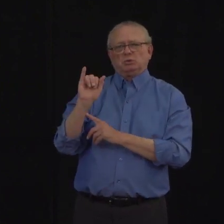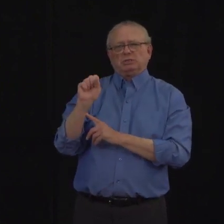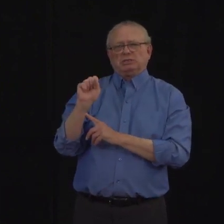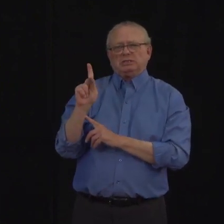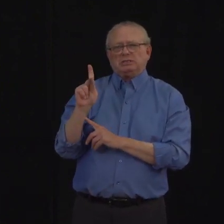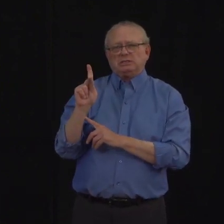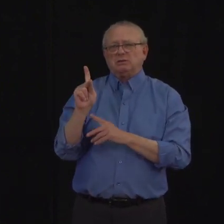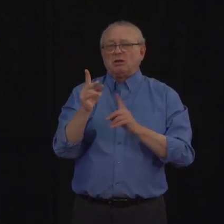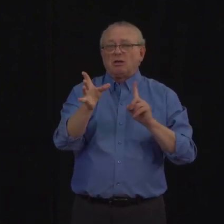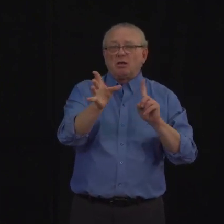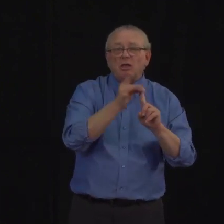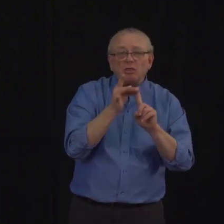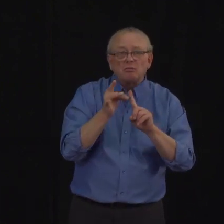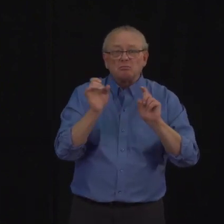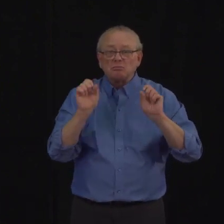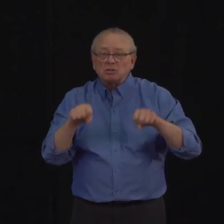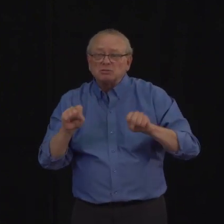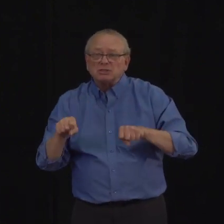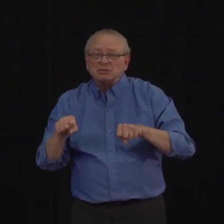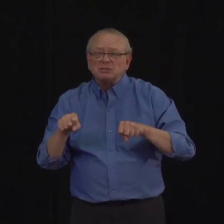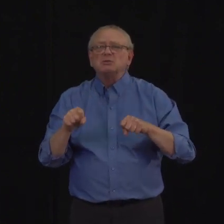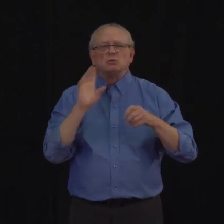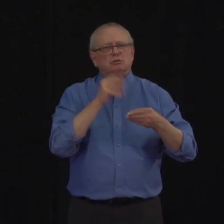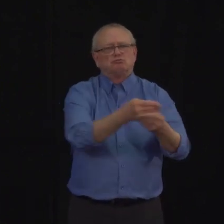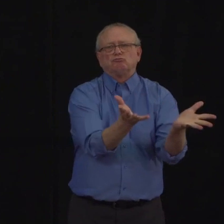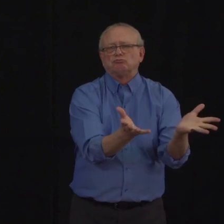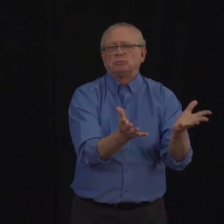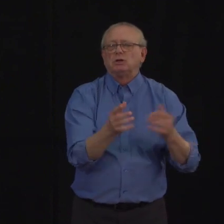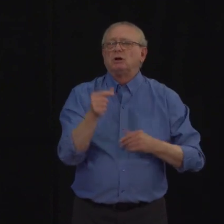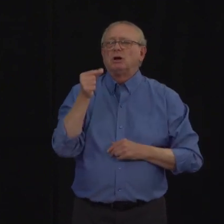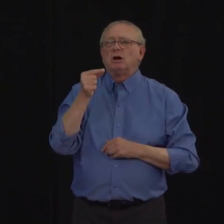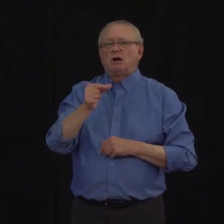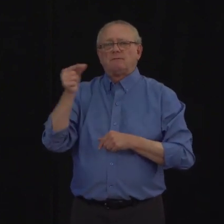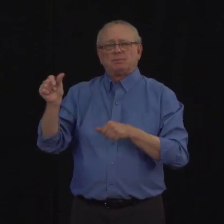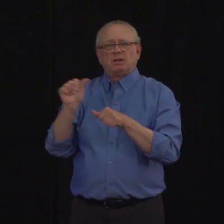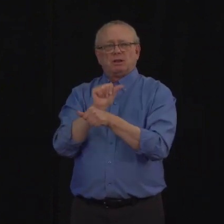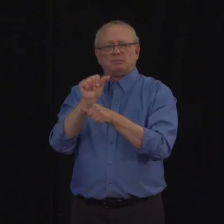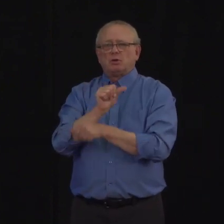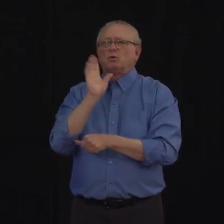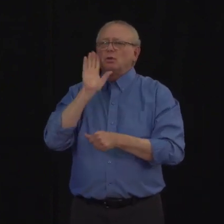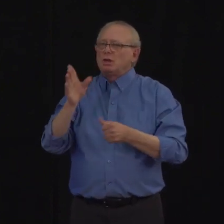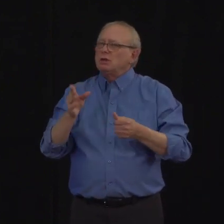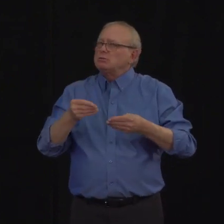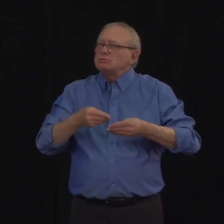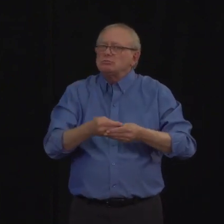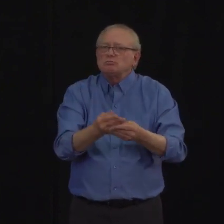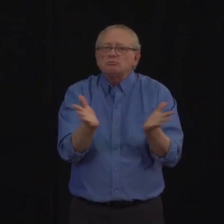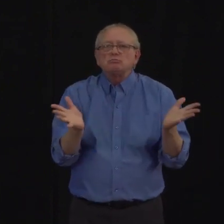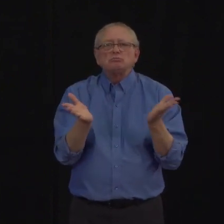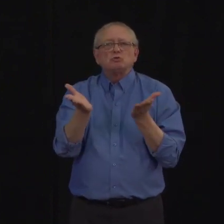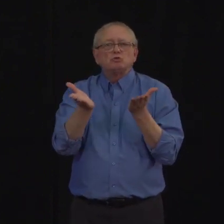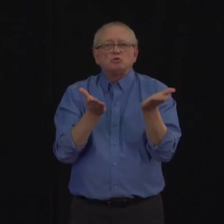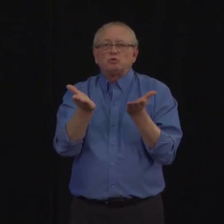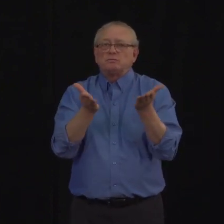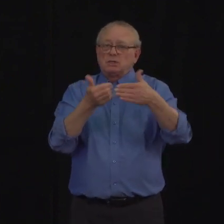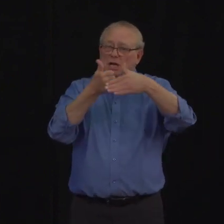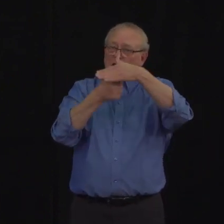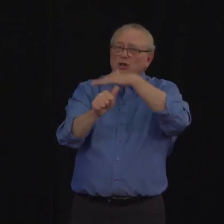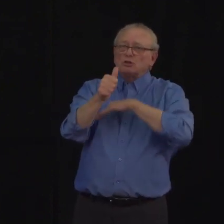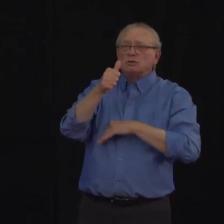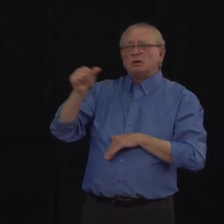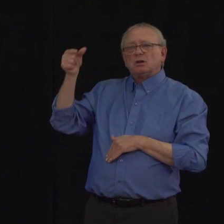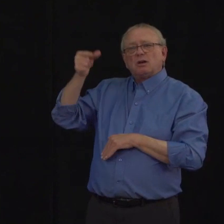continue to ensure publicly funded or contracted settings have PPE at no extra cost. This includes Alberta